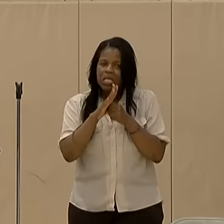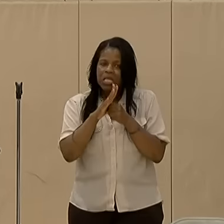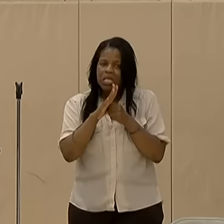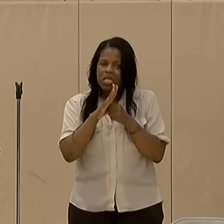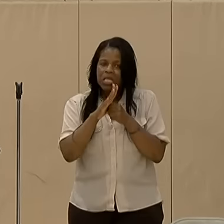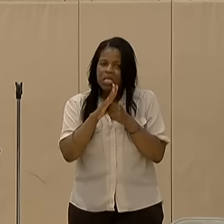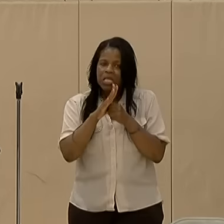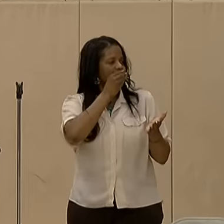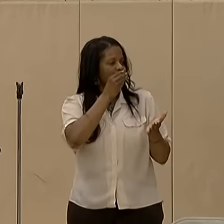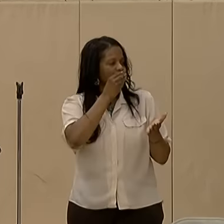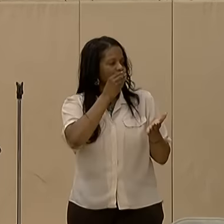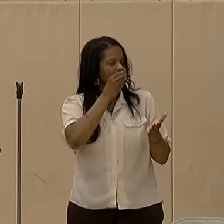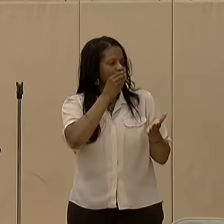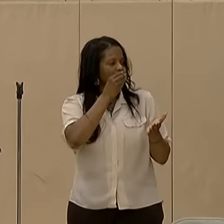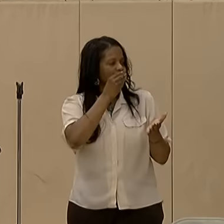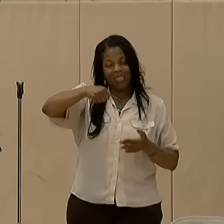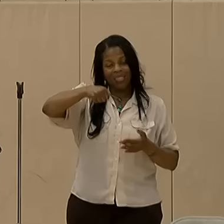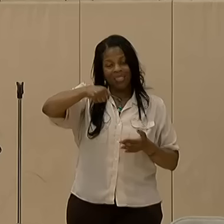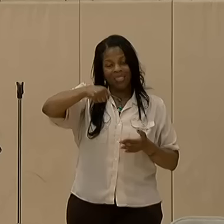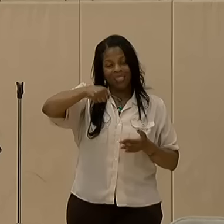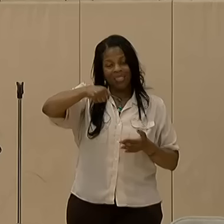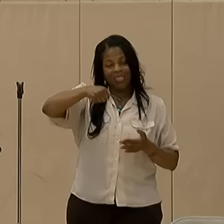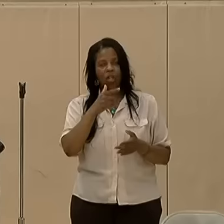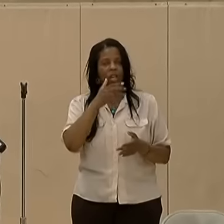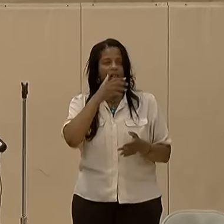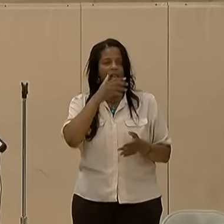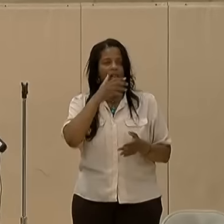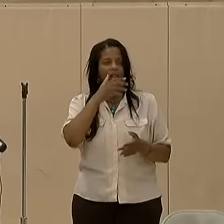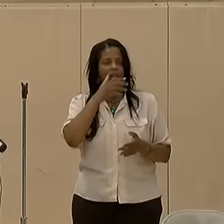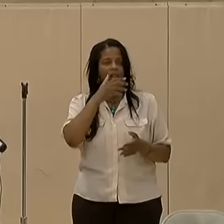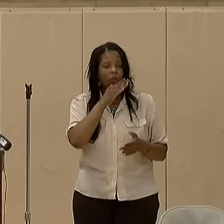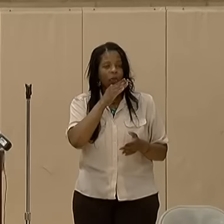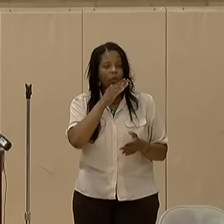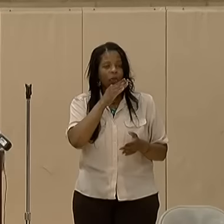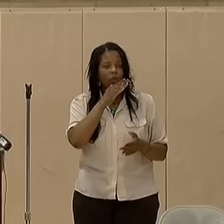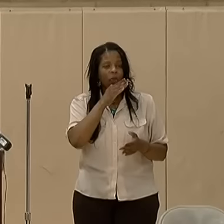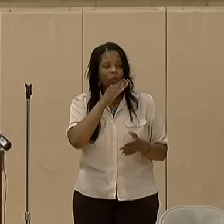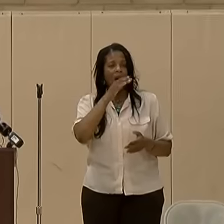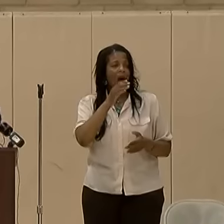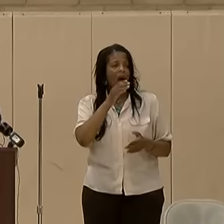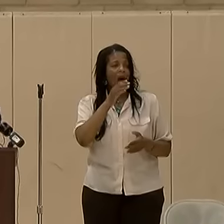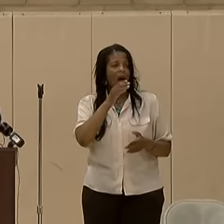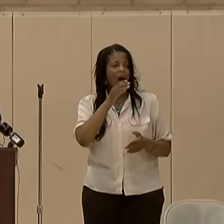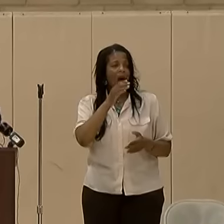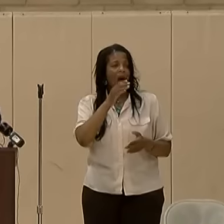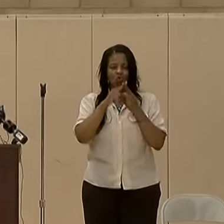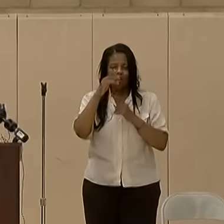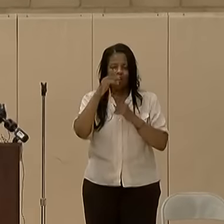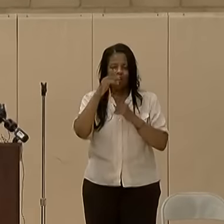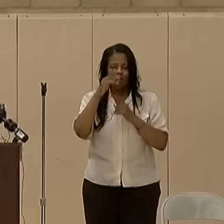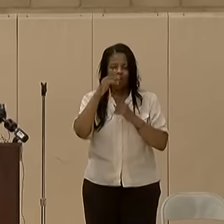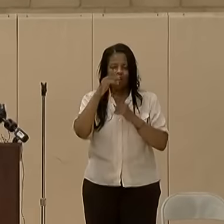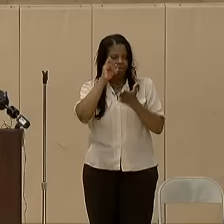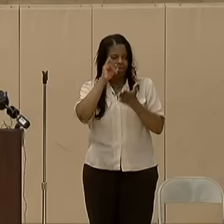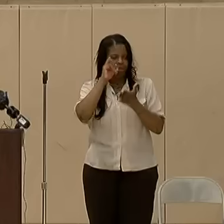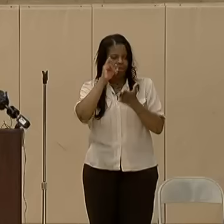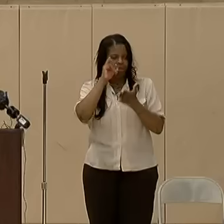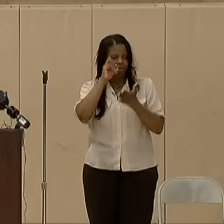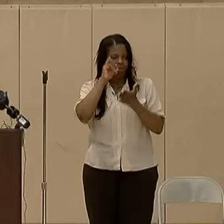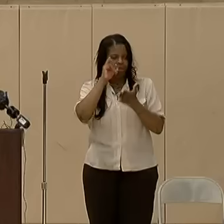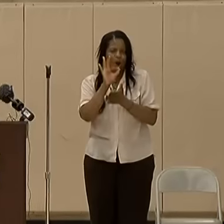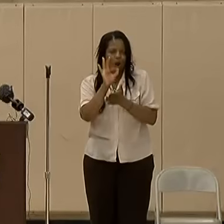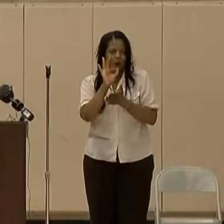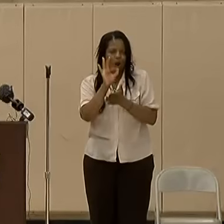sack lunches and other hot lunch and a hot breakfast and a hot dinner that's served every day to our firefighters. That is part of what